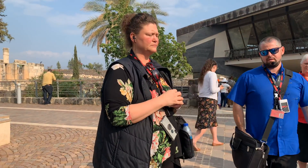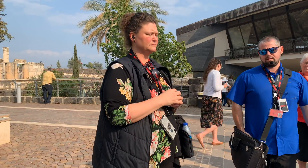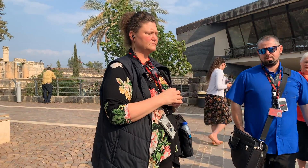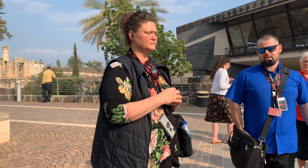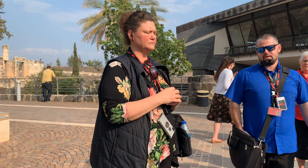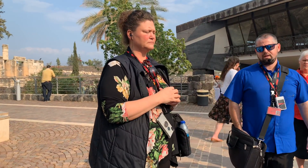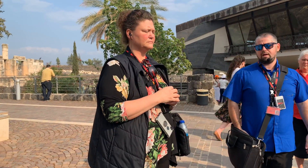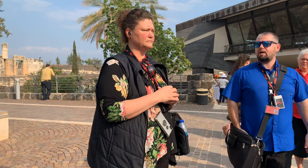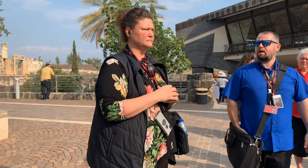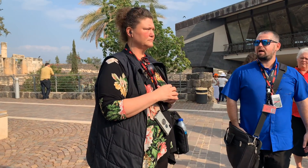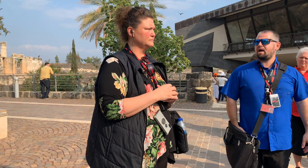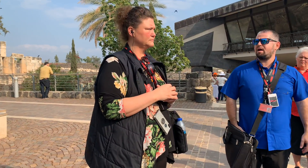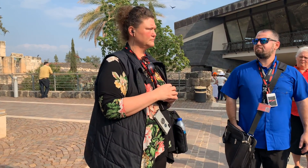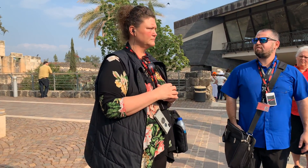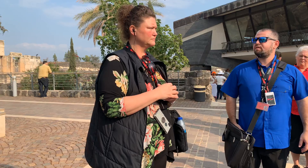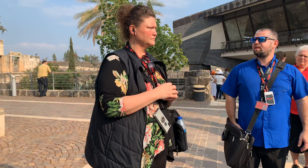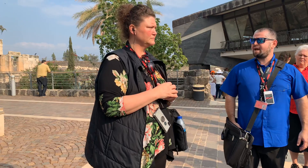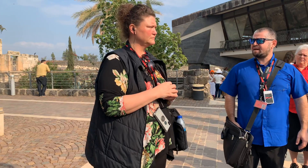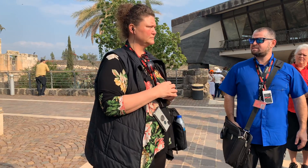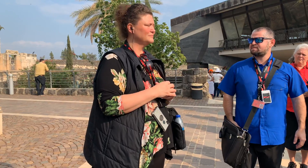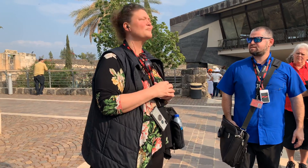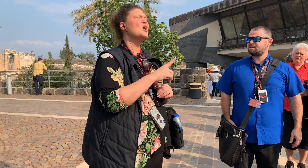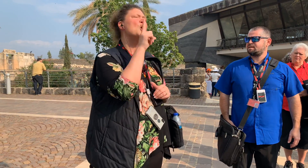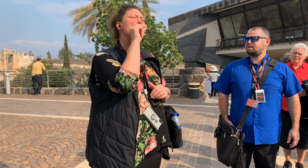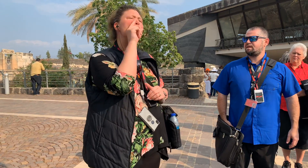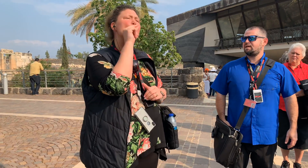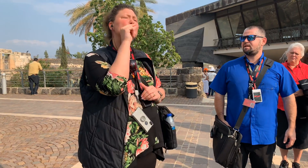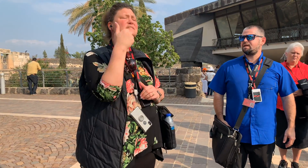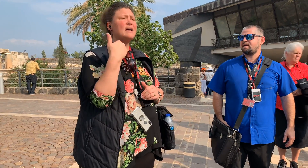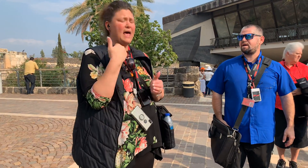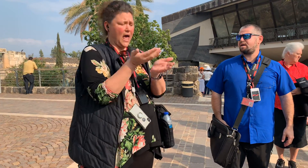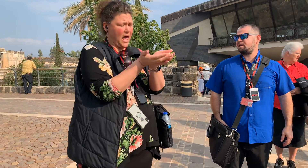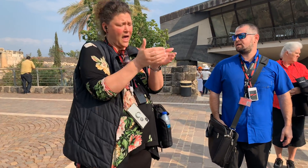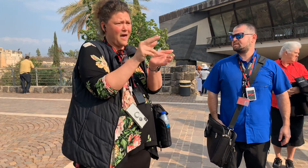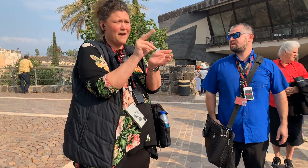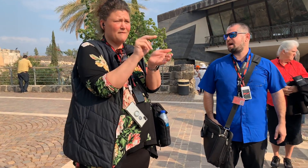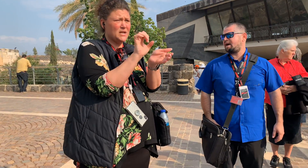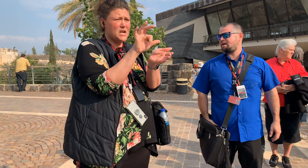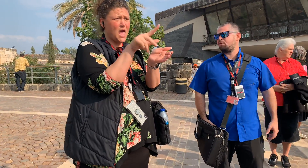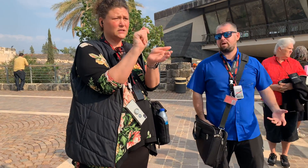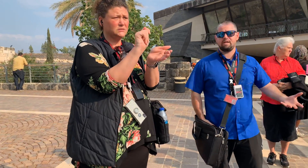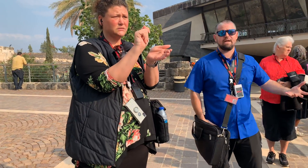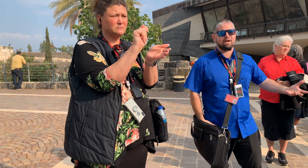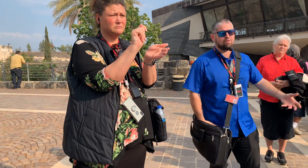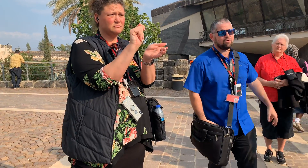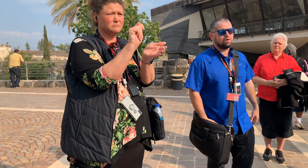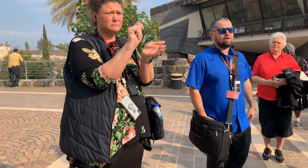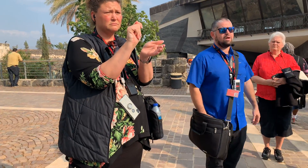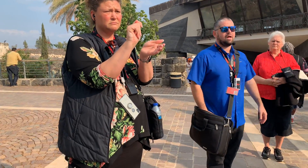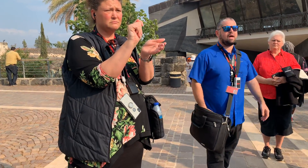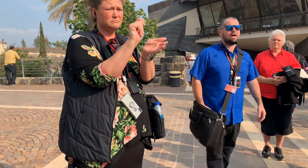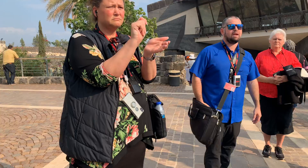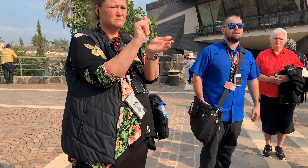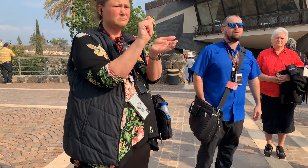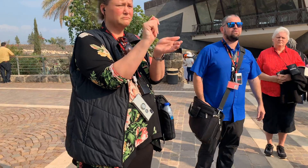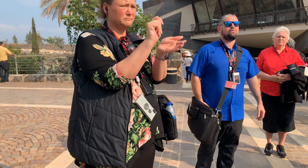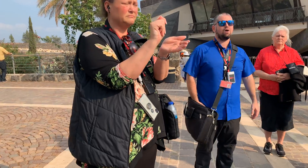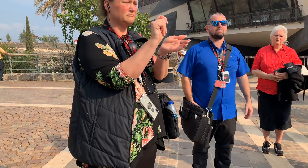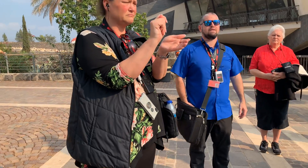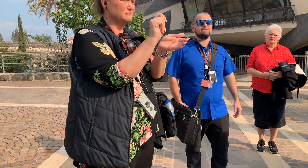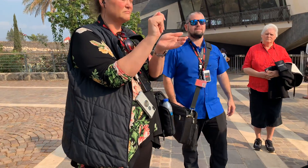birds have nests in the sky or in the air,